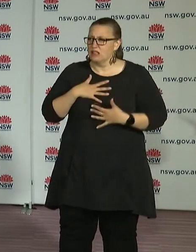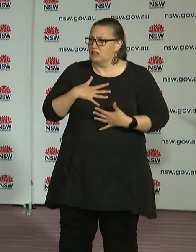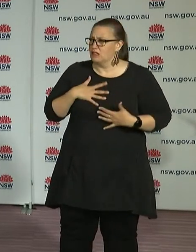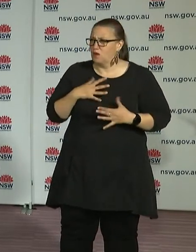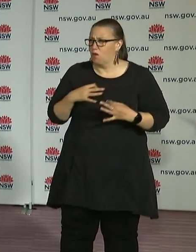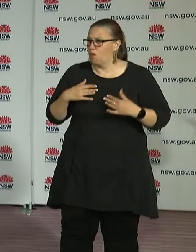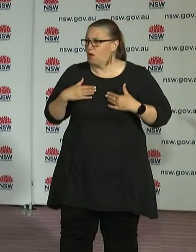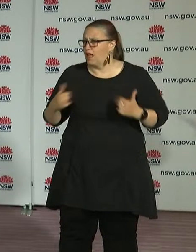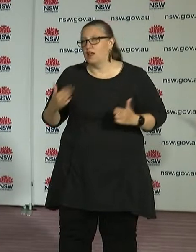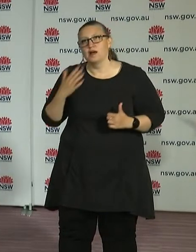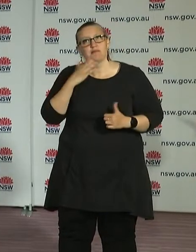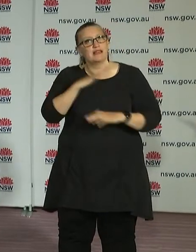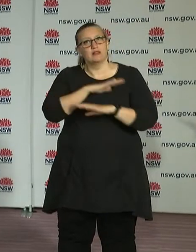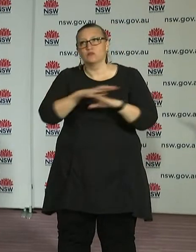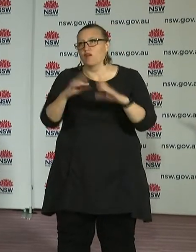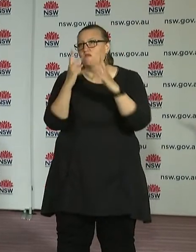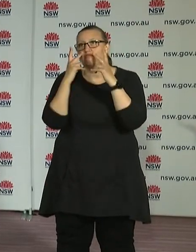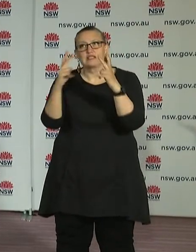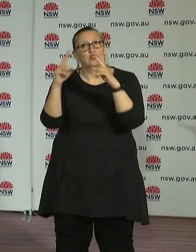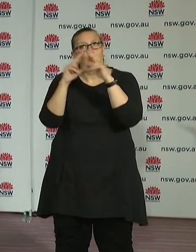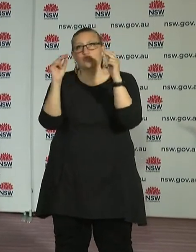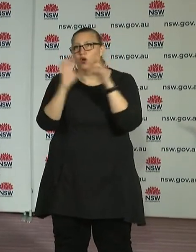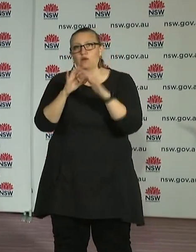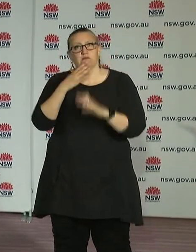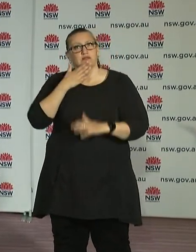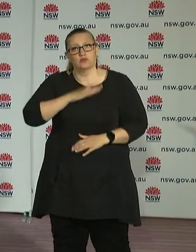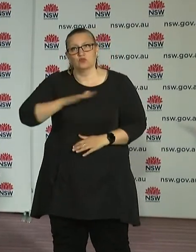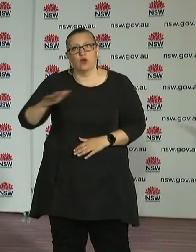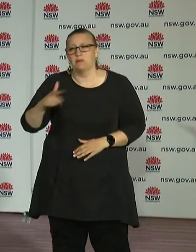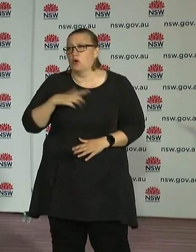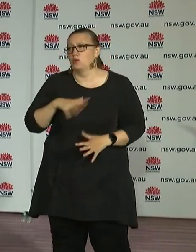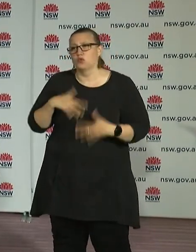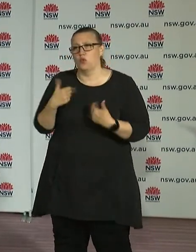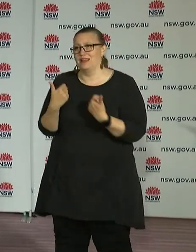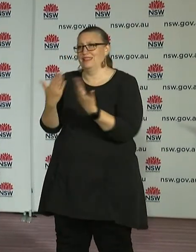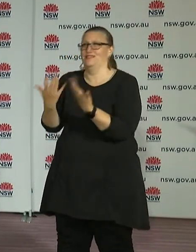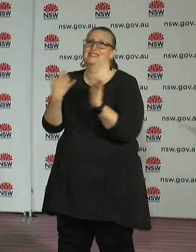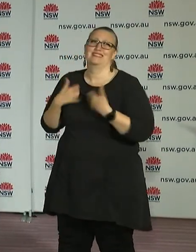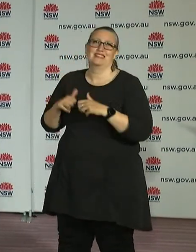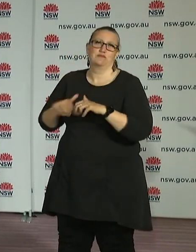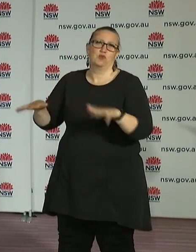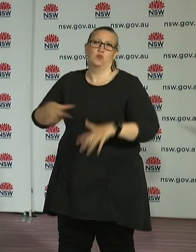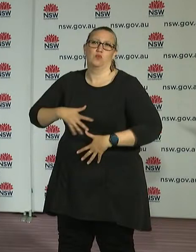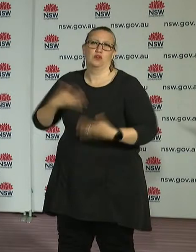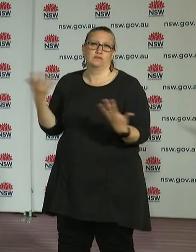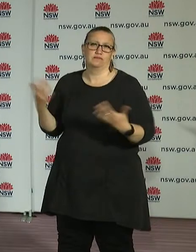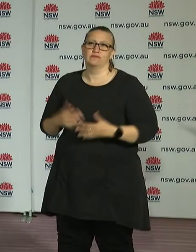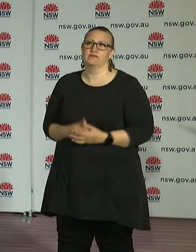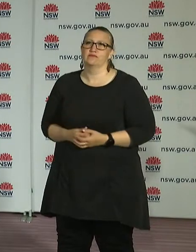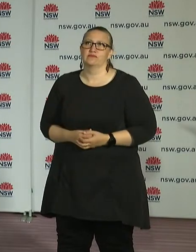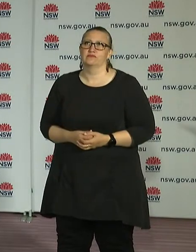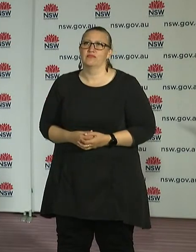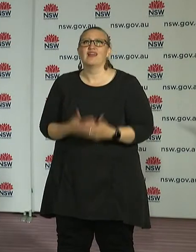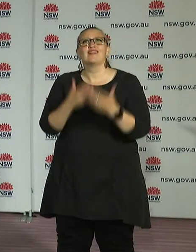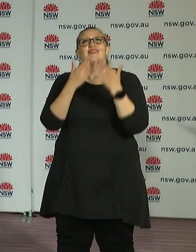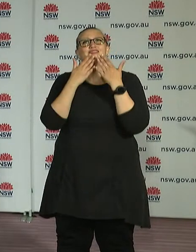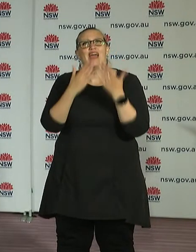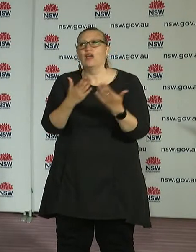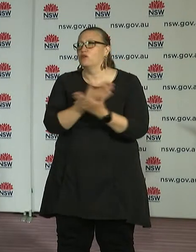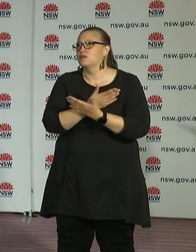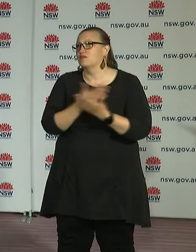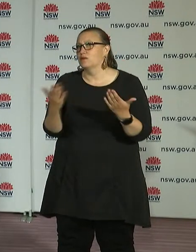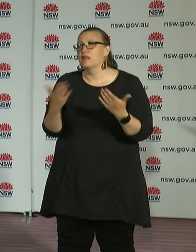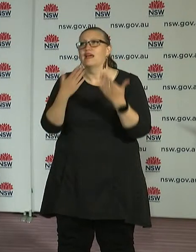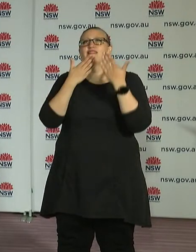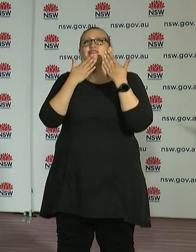one or those around you. So again, a deepest gratitude to everybody who has come forward to